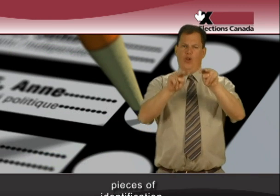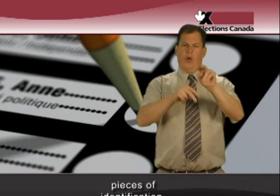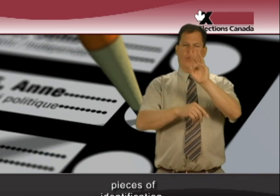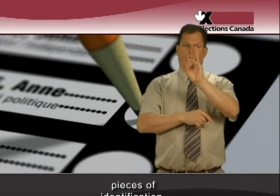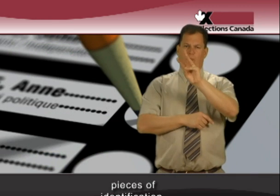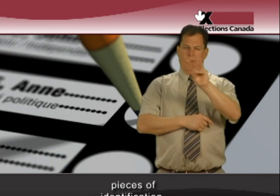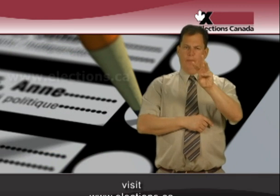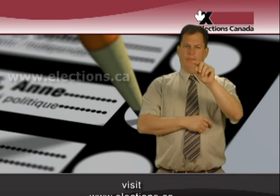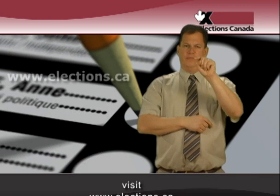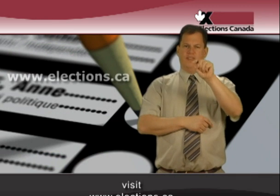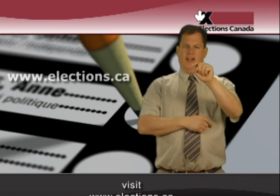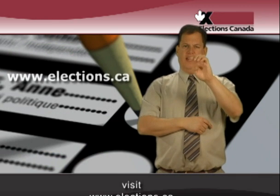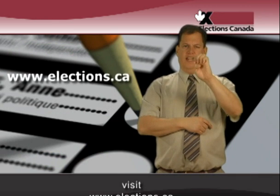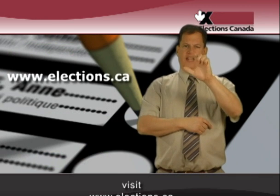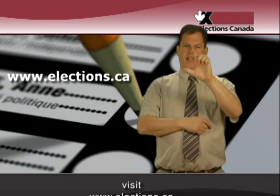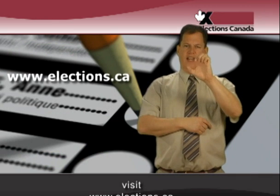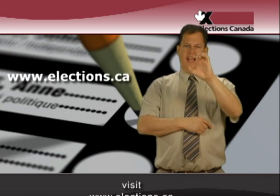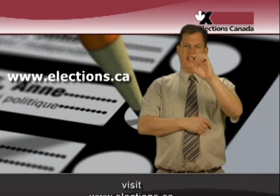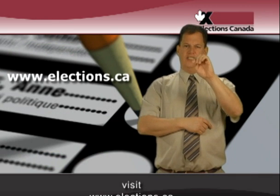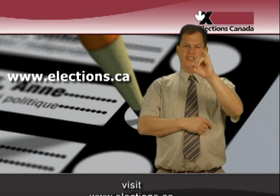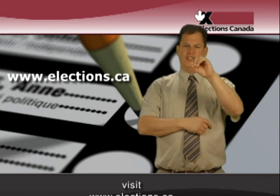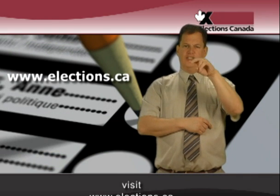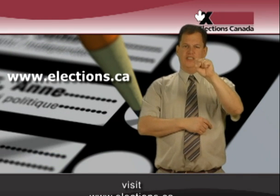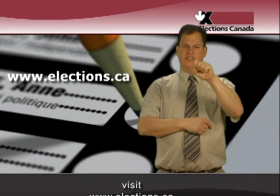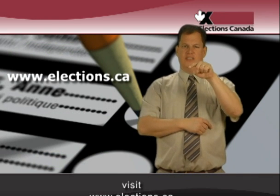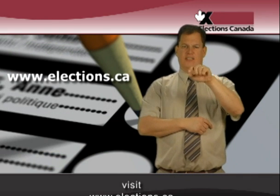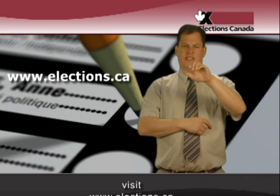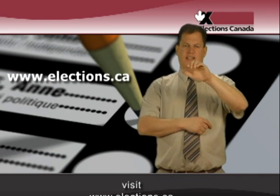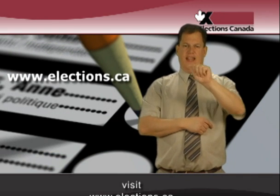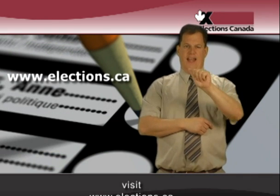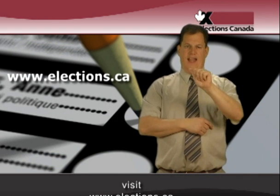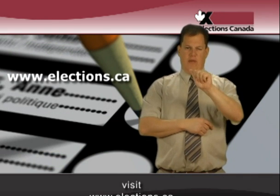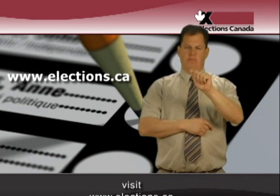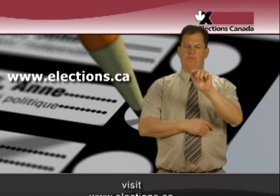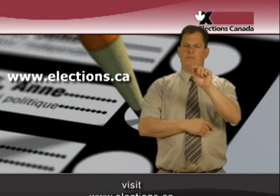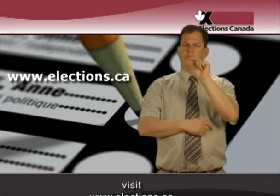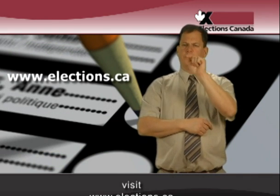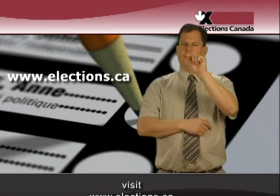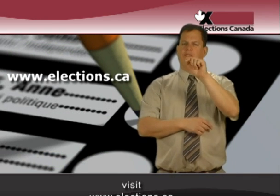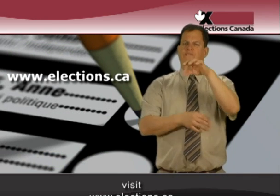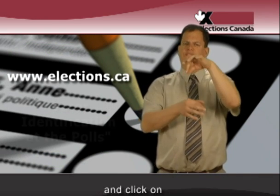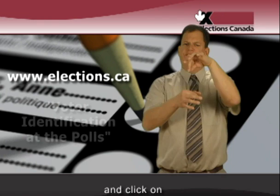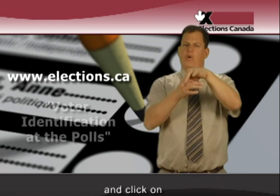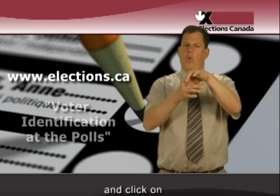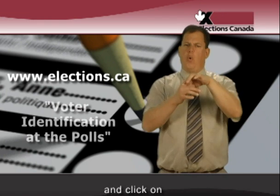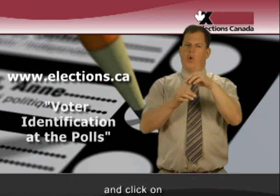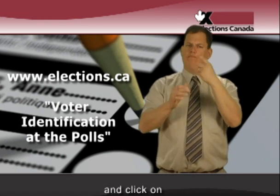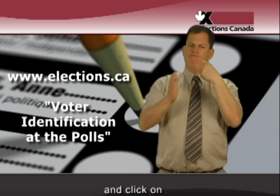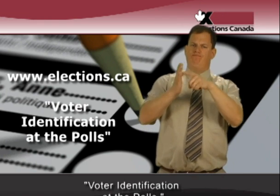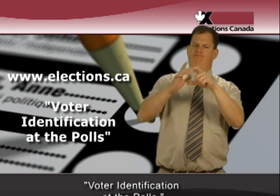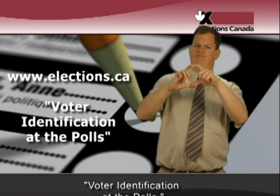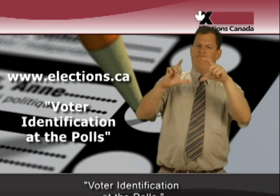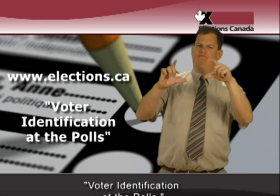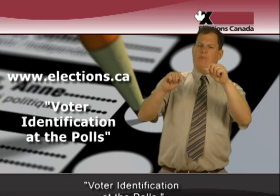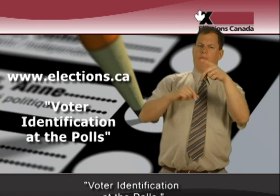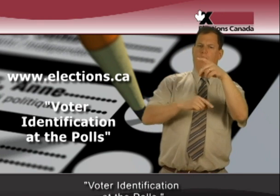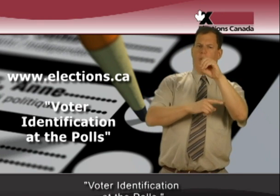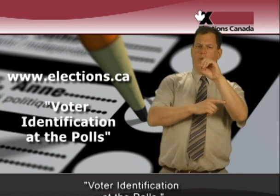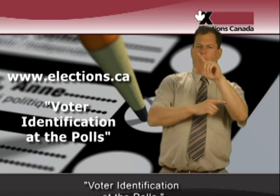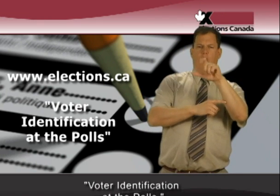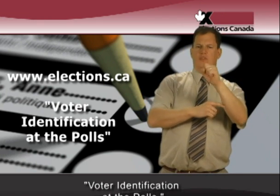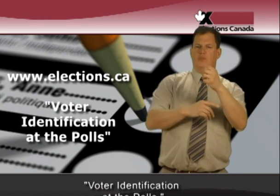identification, visit www.elections.ca and click on Voter